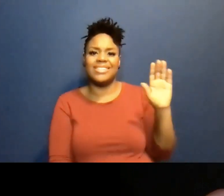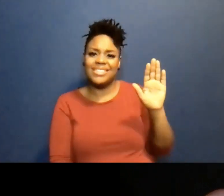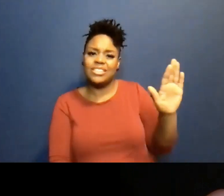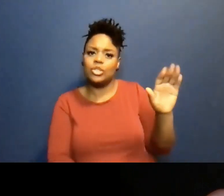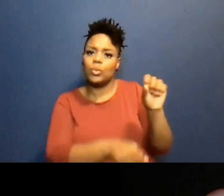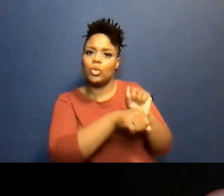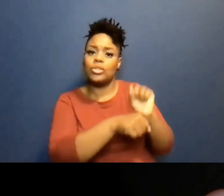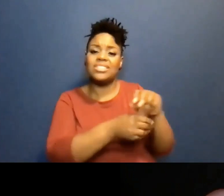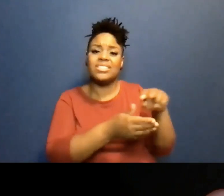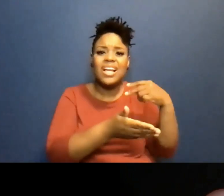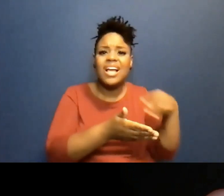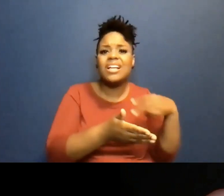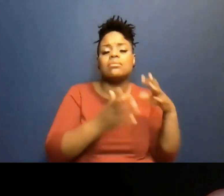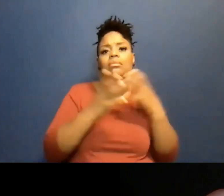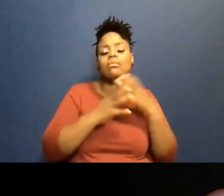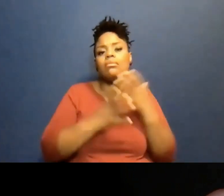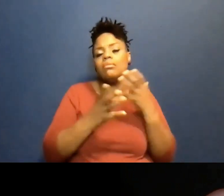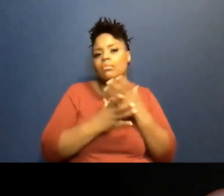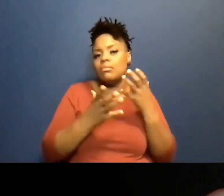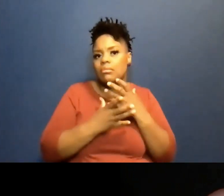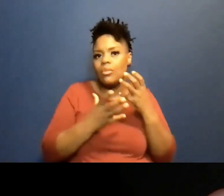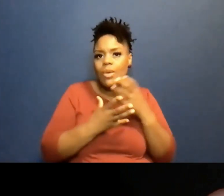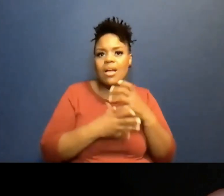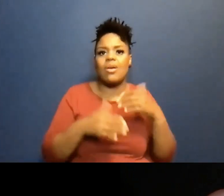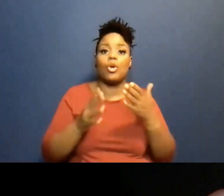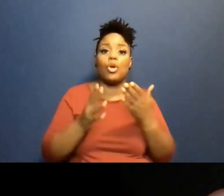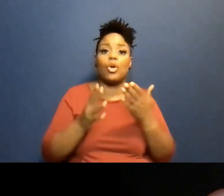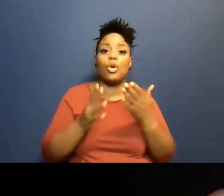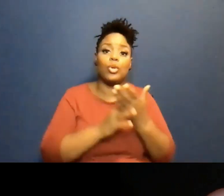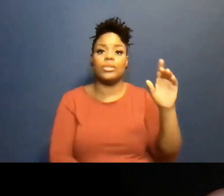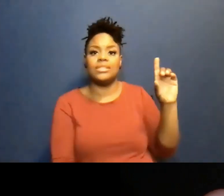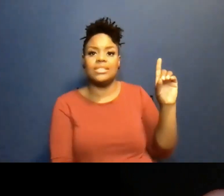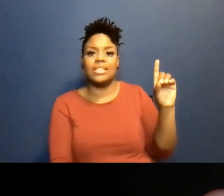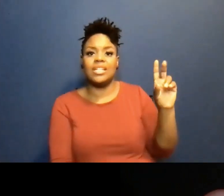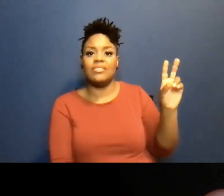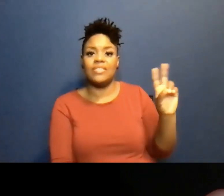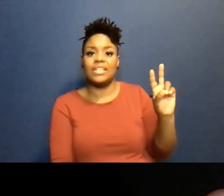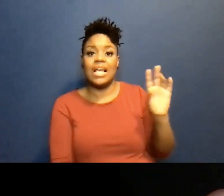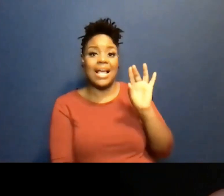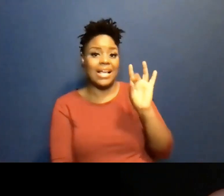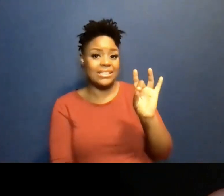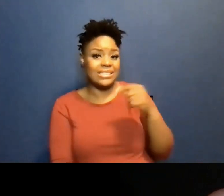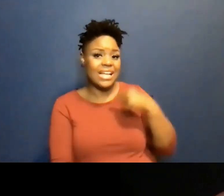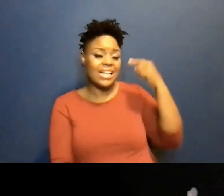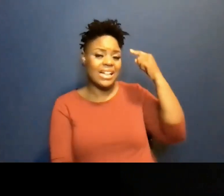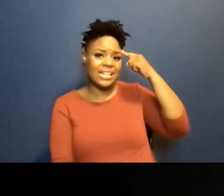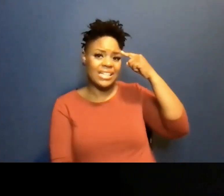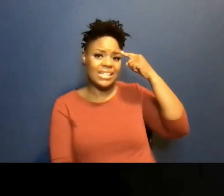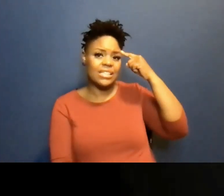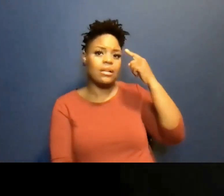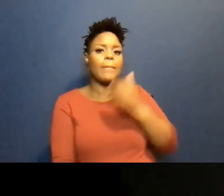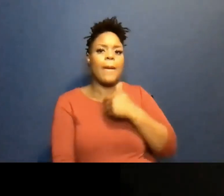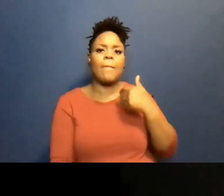dance, check out David's work with DV8, and it's on YouTube. He's one of the founder members of Kanduko and all sorts of stuff. So he's a